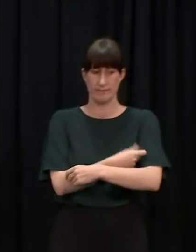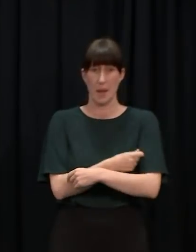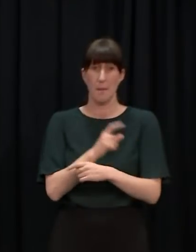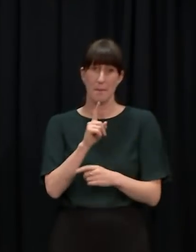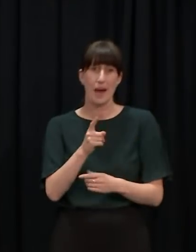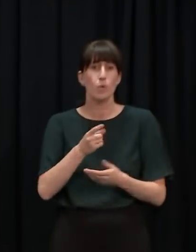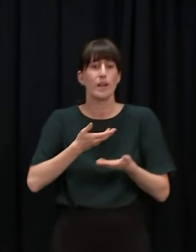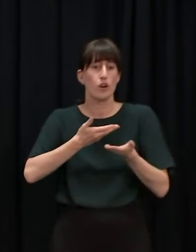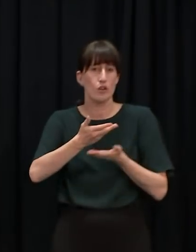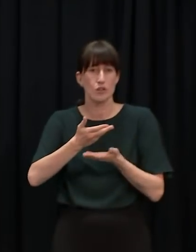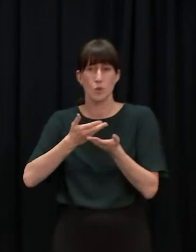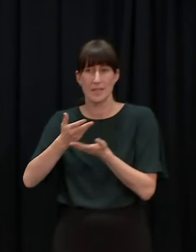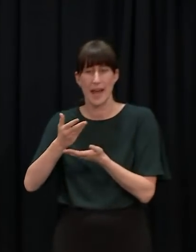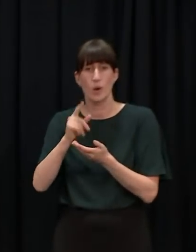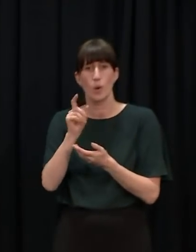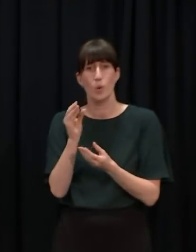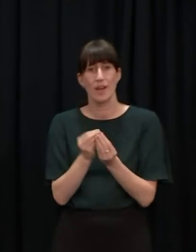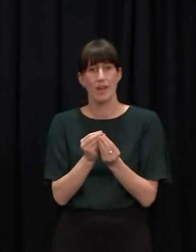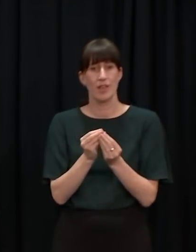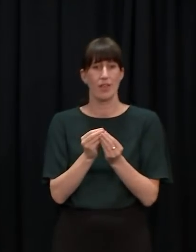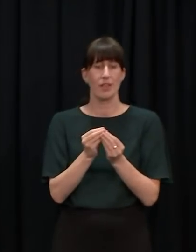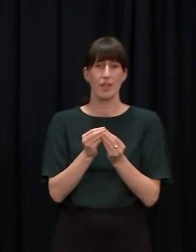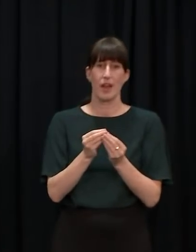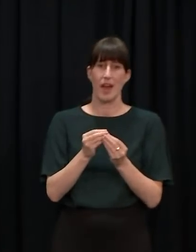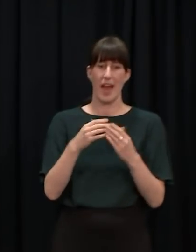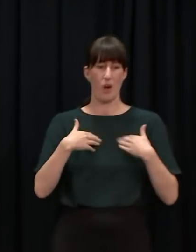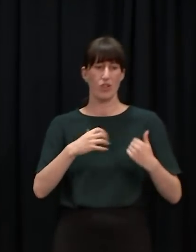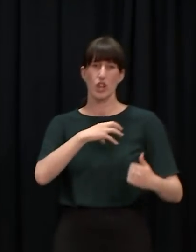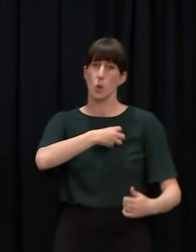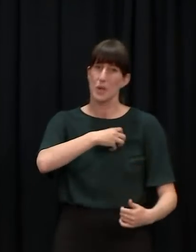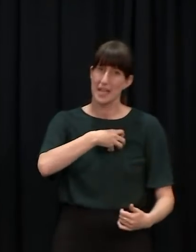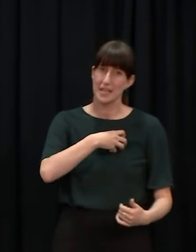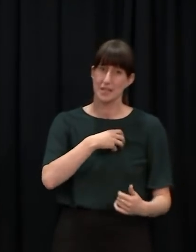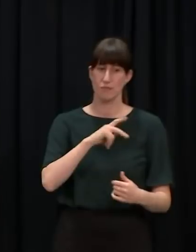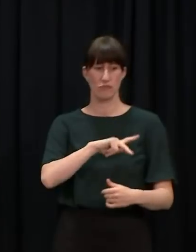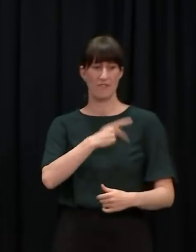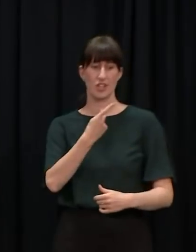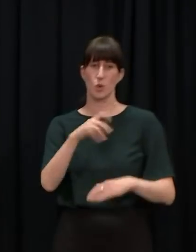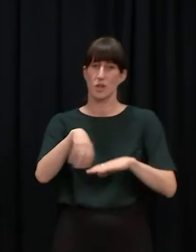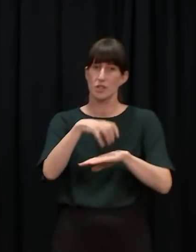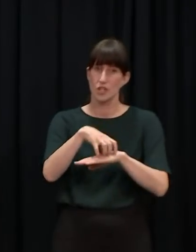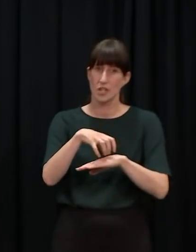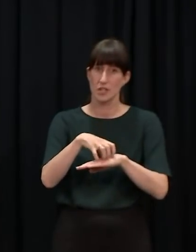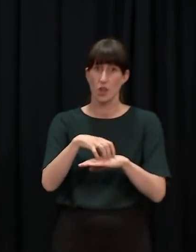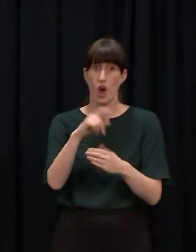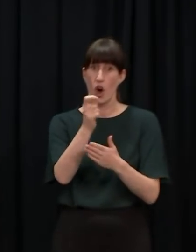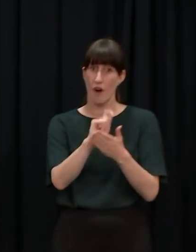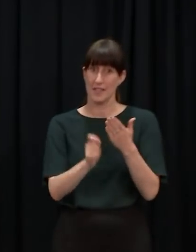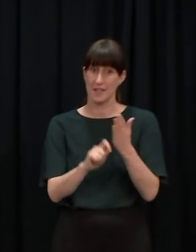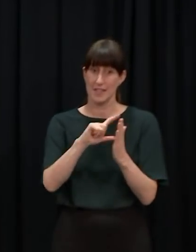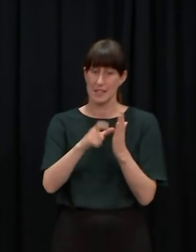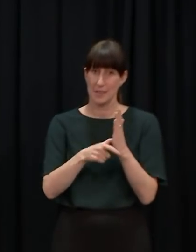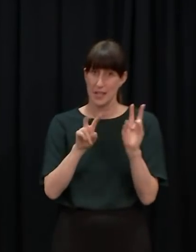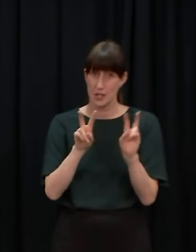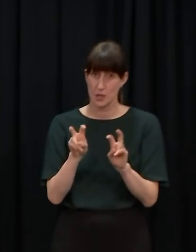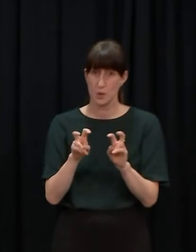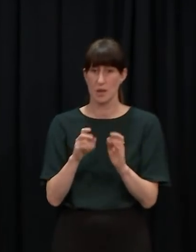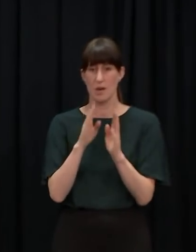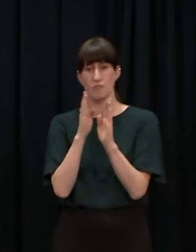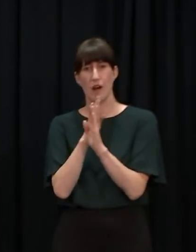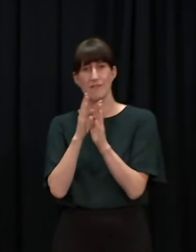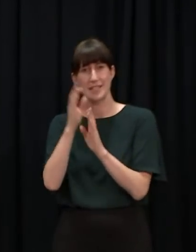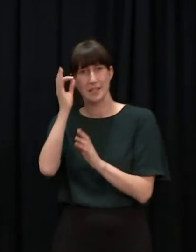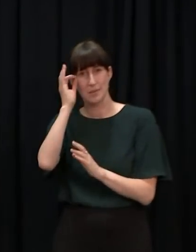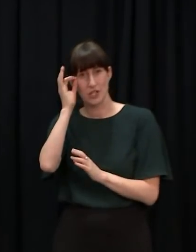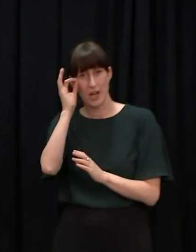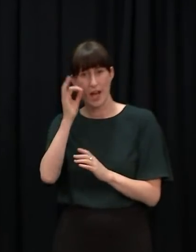health representatives of those workers, the health unions, the professional associations, the Office for Disability Issues, the Privacy Commissioner, our